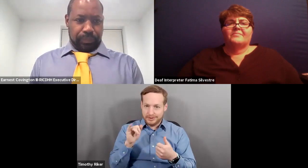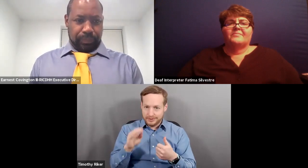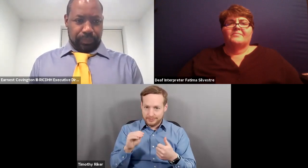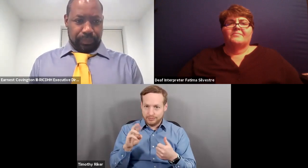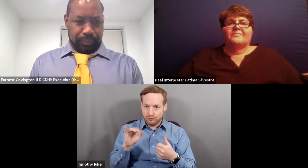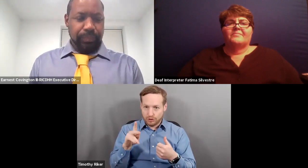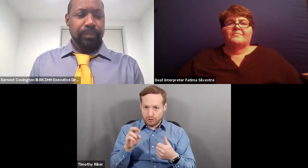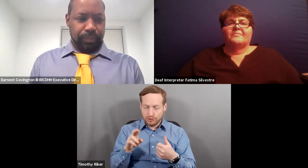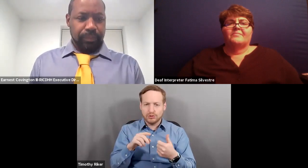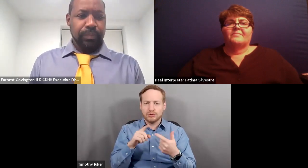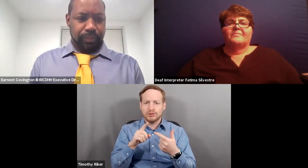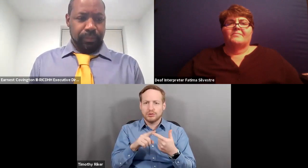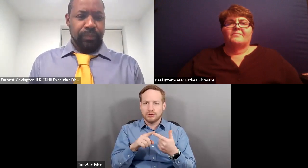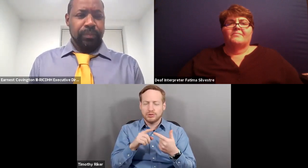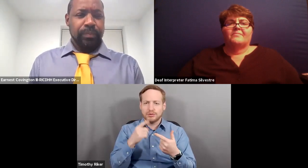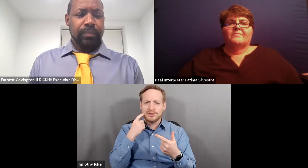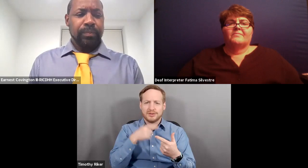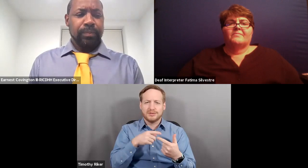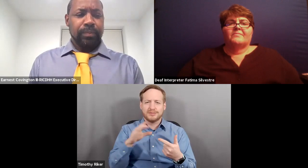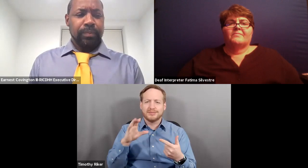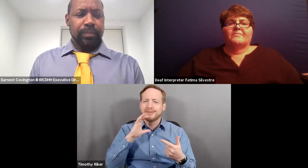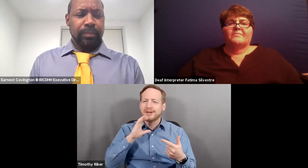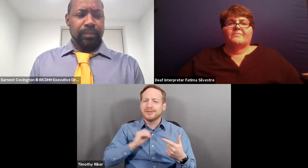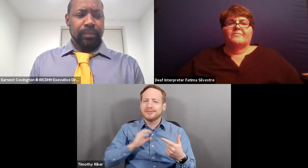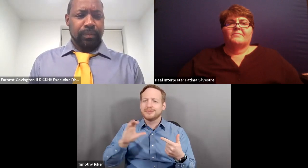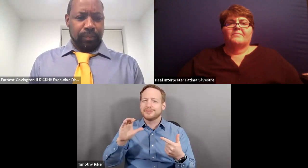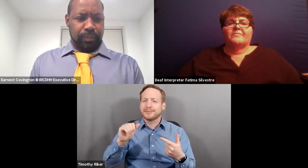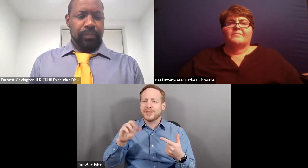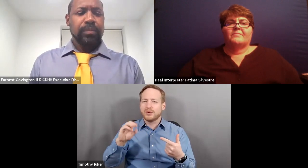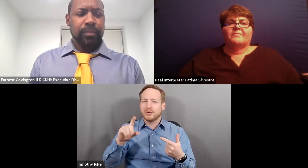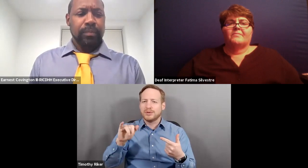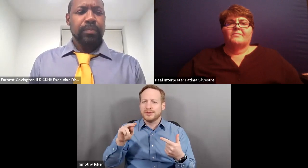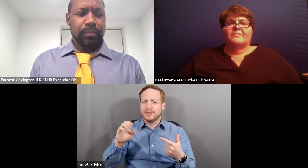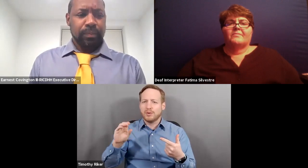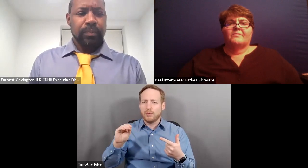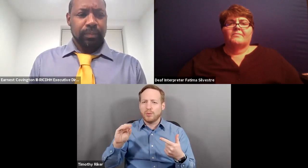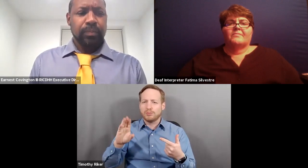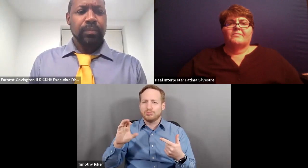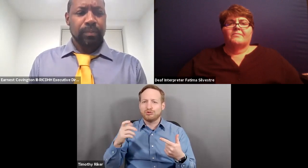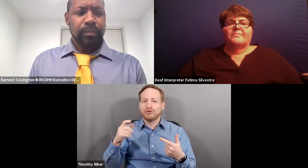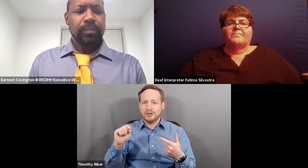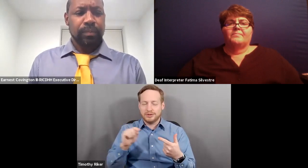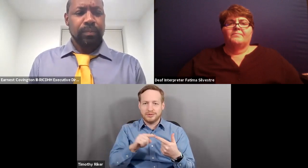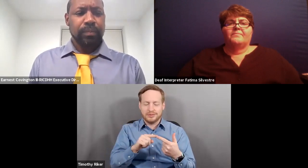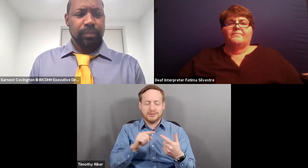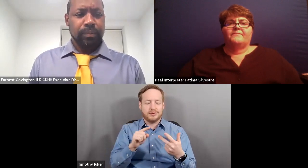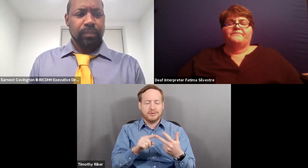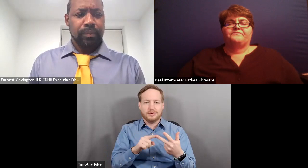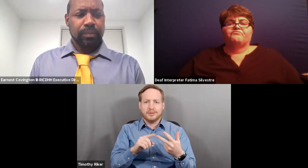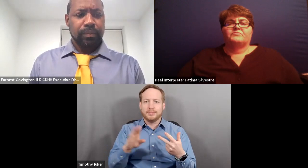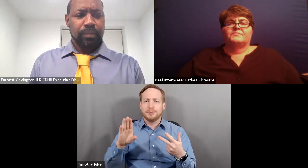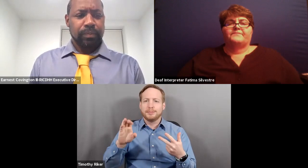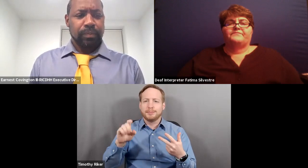So now you've met myself, Tim Riker, and you just saw Caroline Obrecht